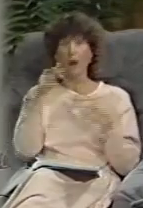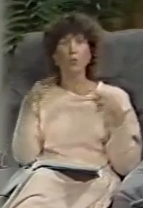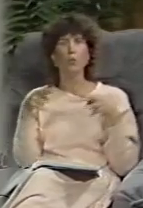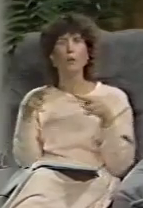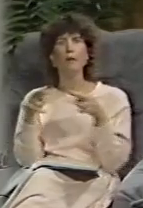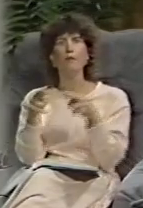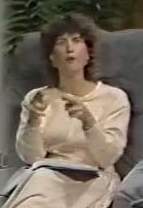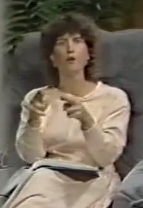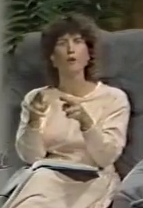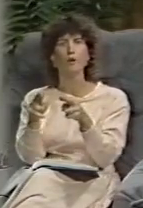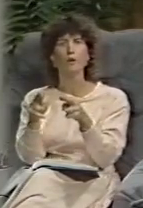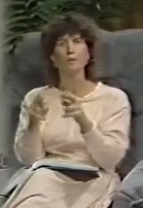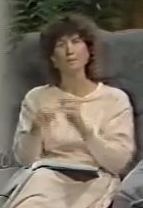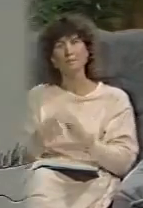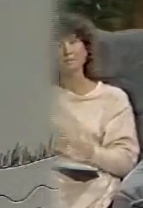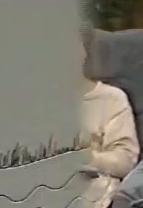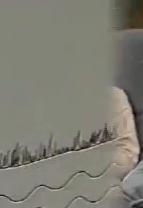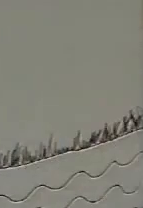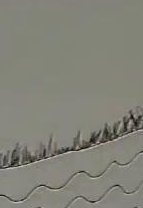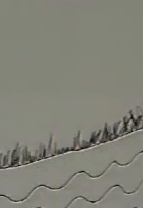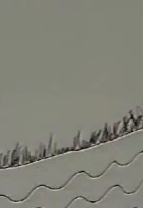a river.